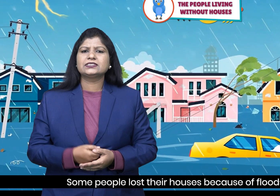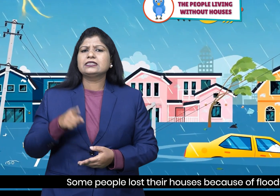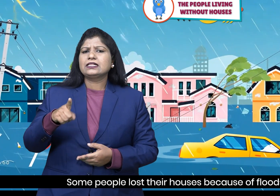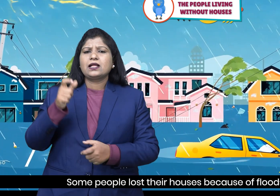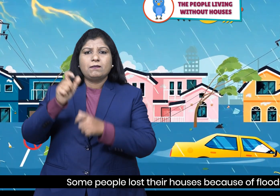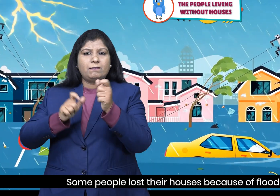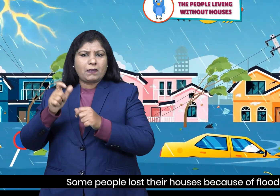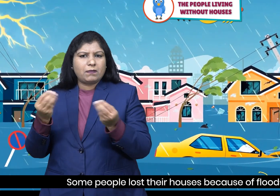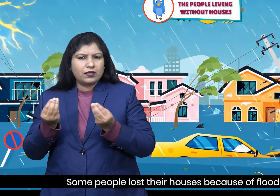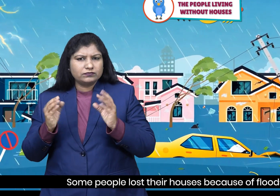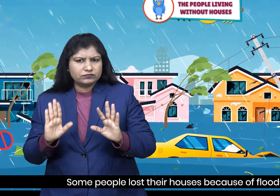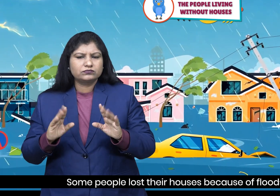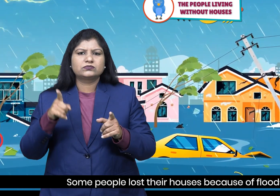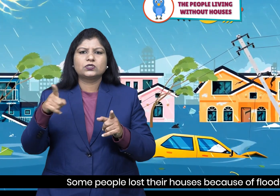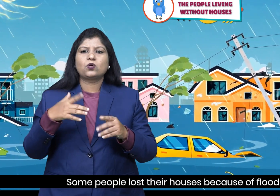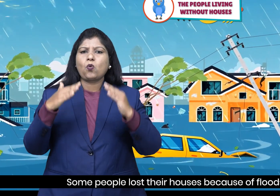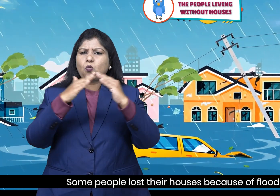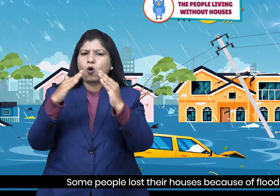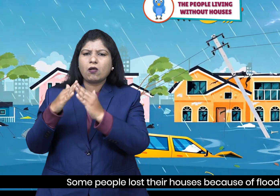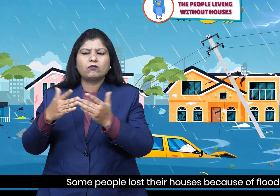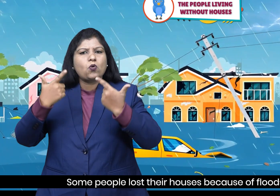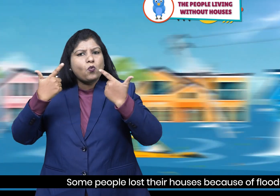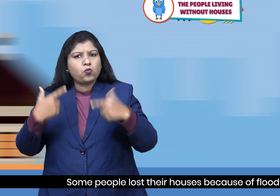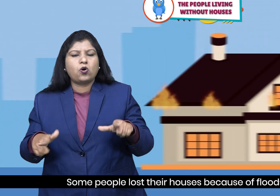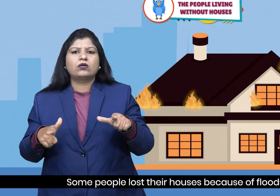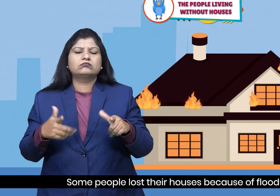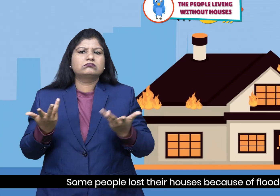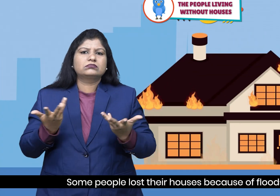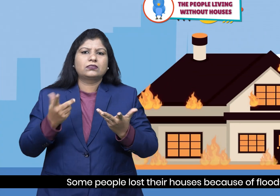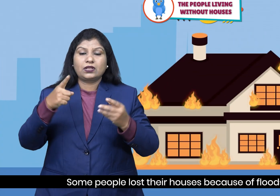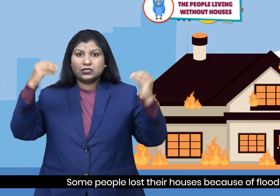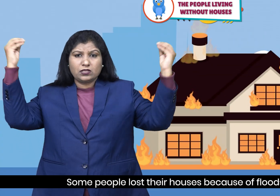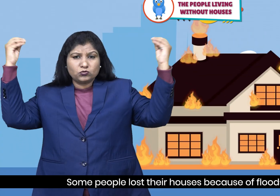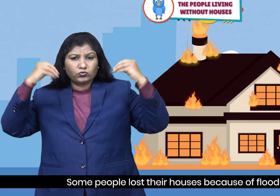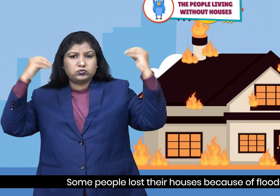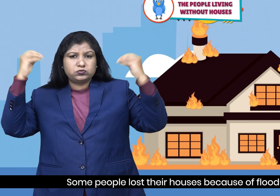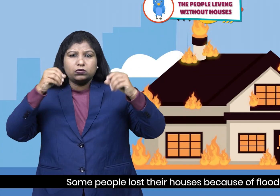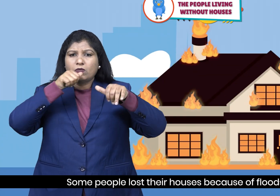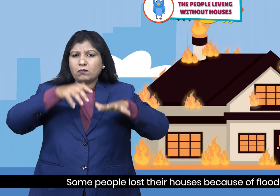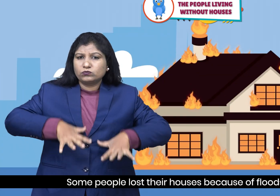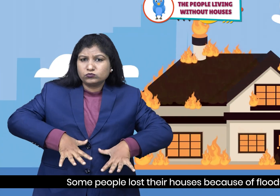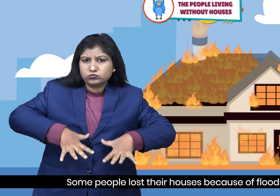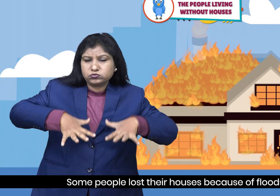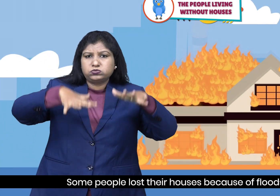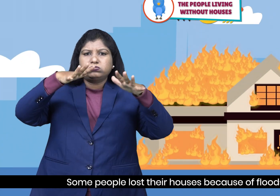Some people lost their houses because of floods or fires.